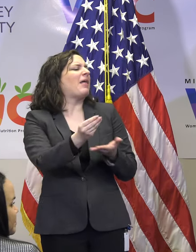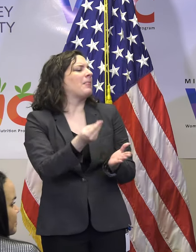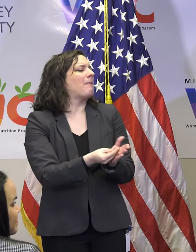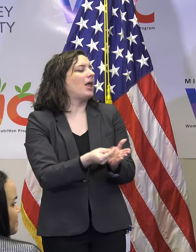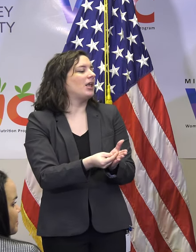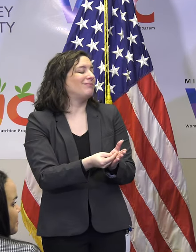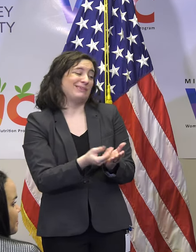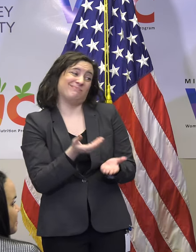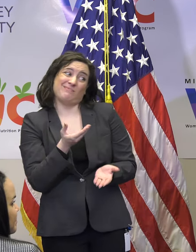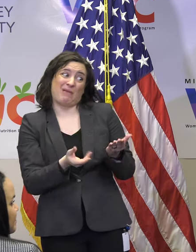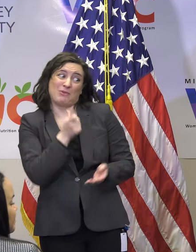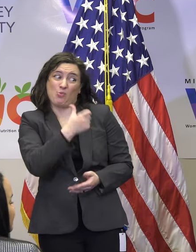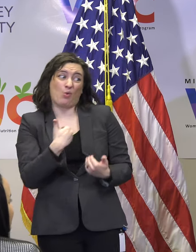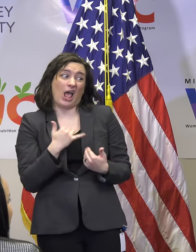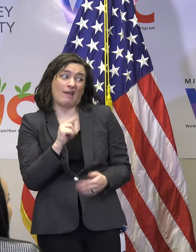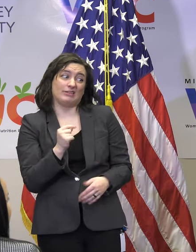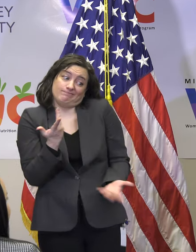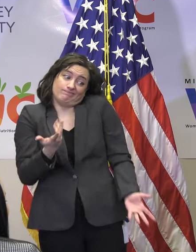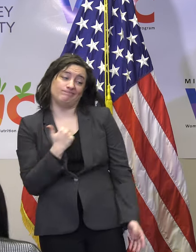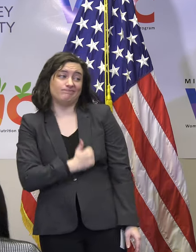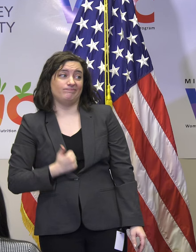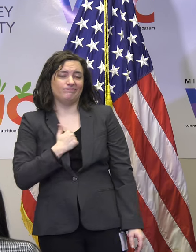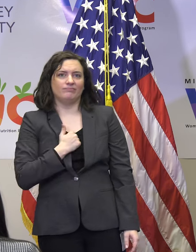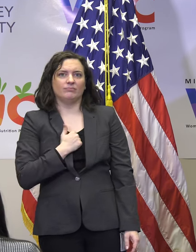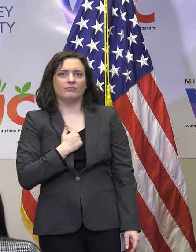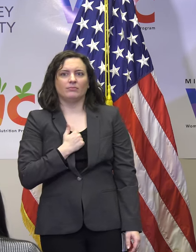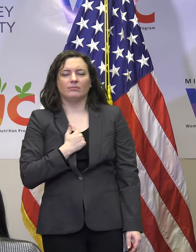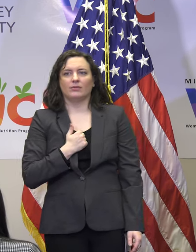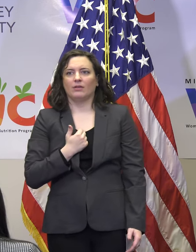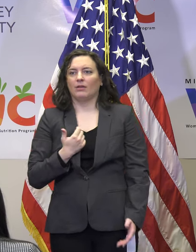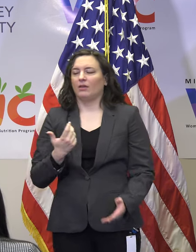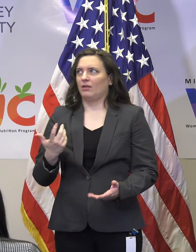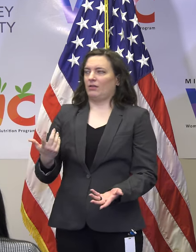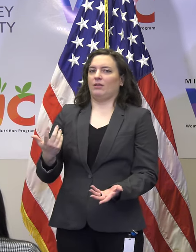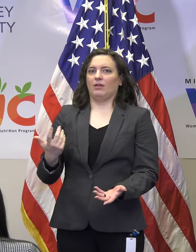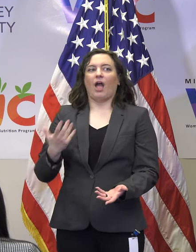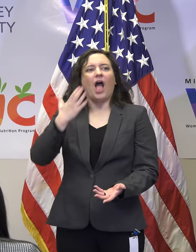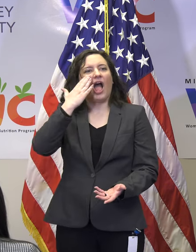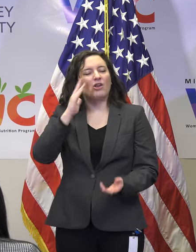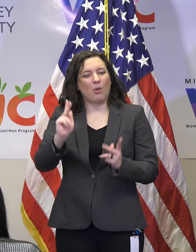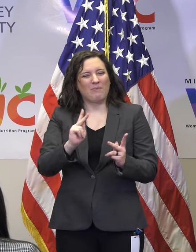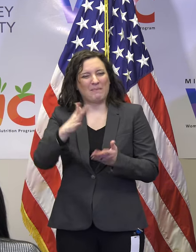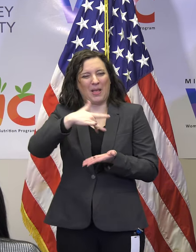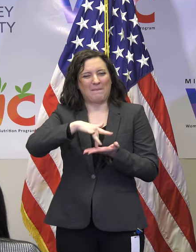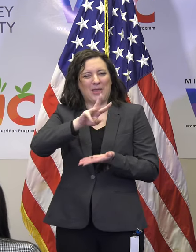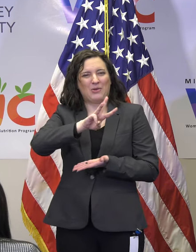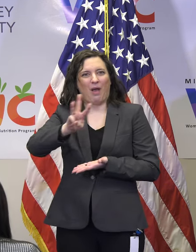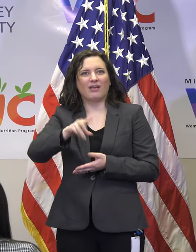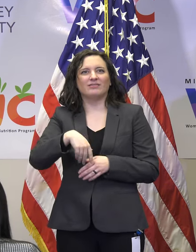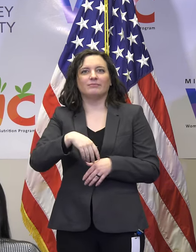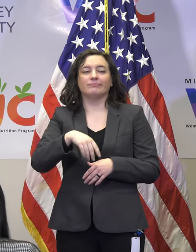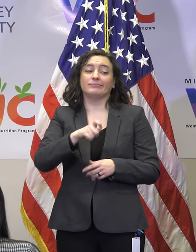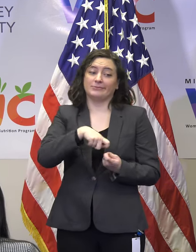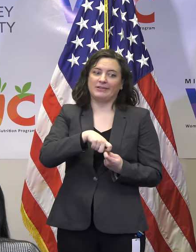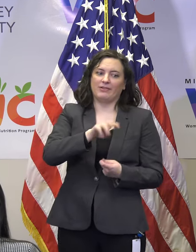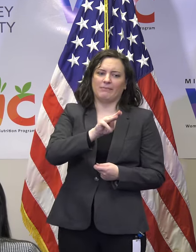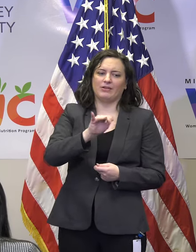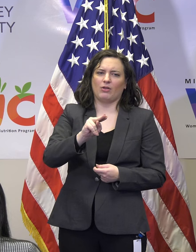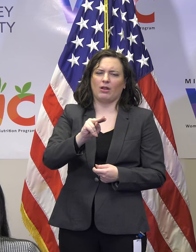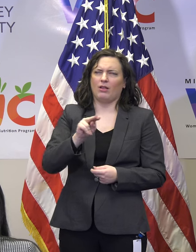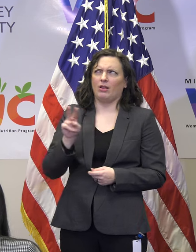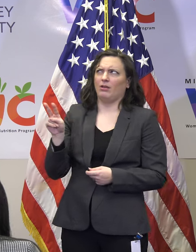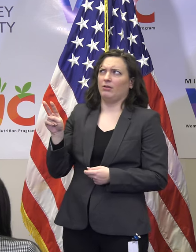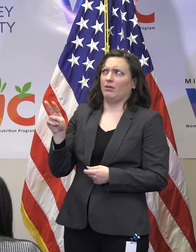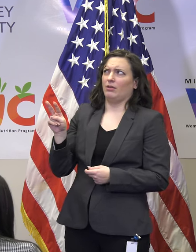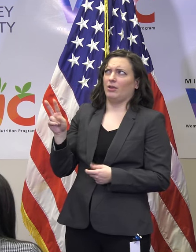it. And I know that folks in the Midwest and in Minnesota are a bit skeptical of the notion of spending in advance.